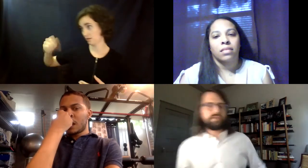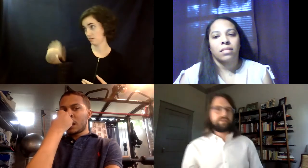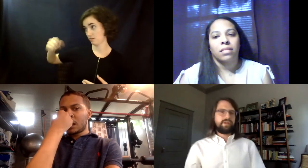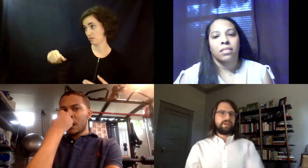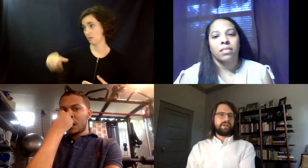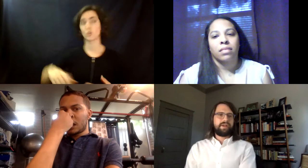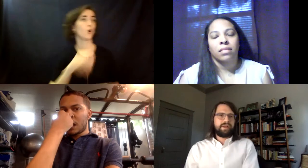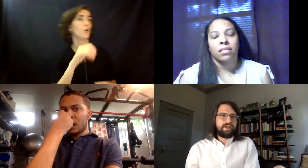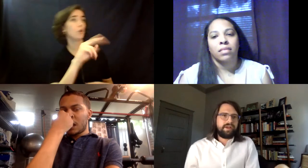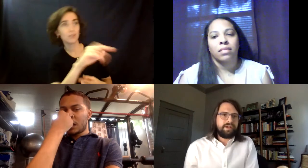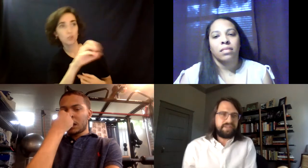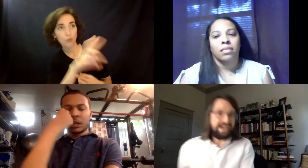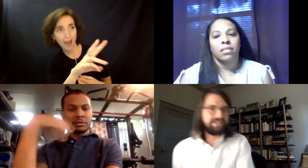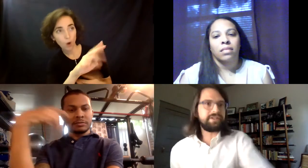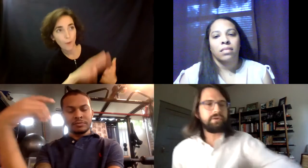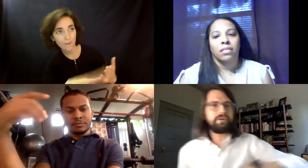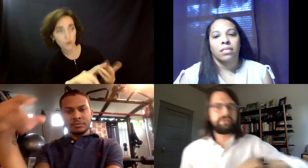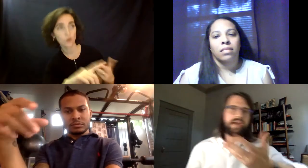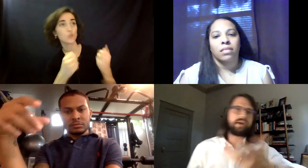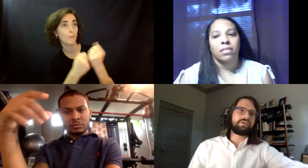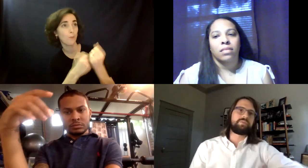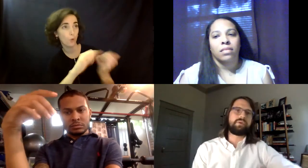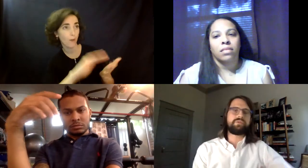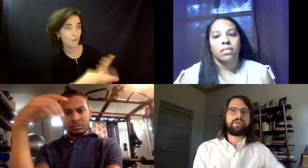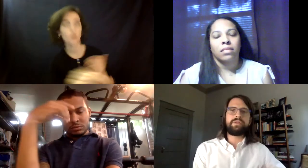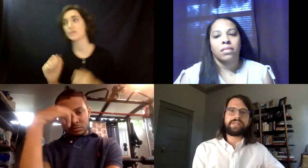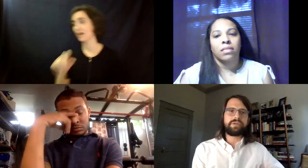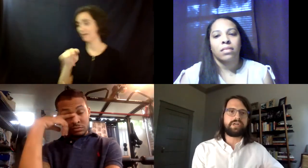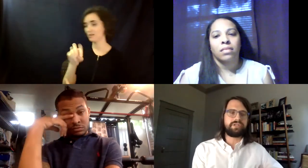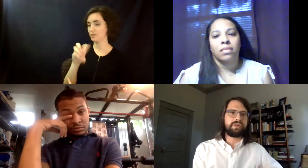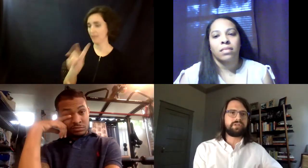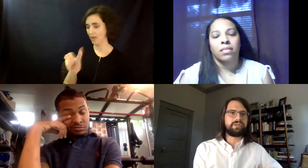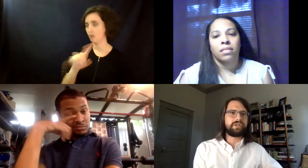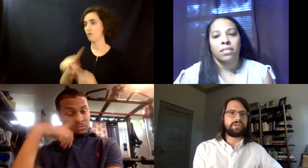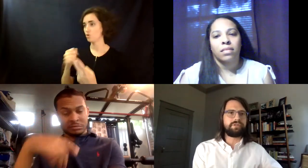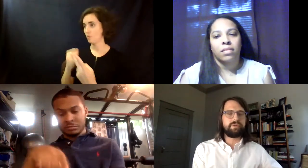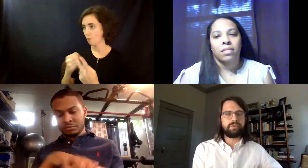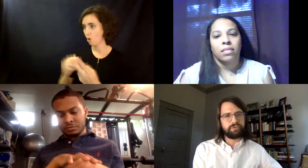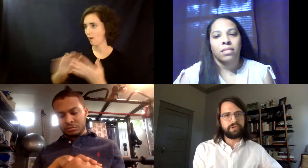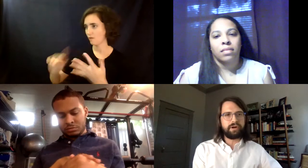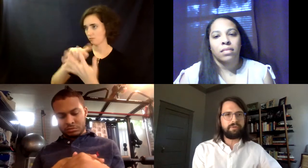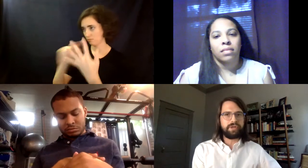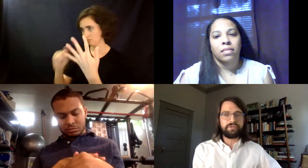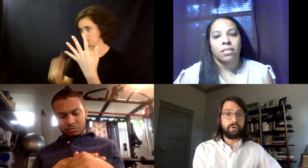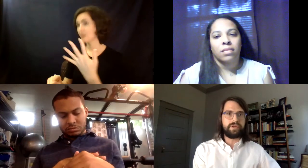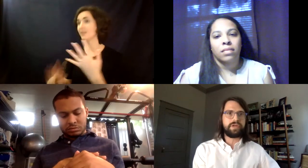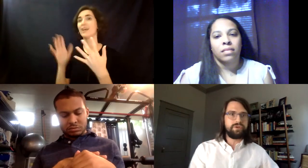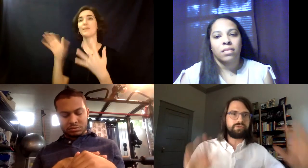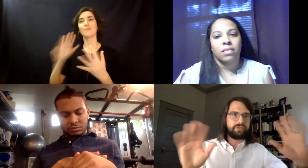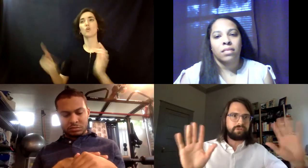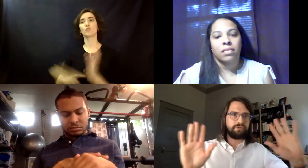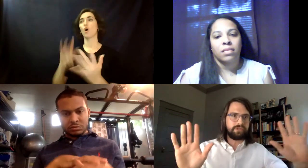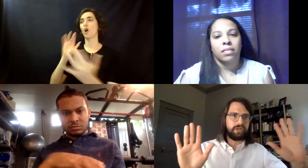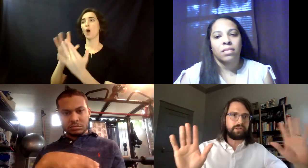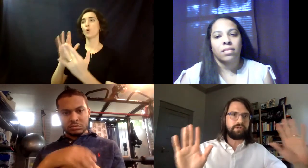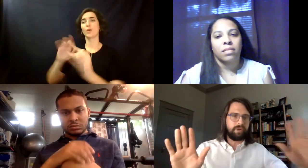waiver or supports waiver? Yes, and so there's Okay. now, there's supports waiver, and that's what kind of started the discussion when we were doing our outreach for the new